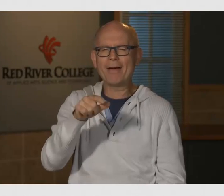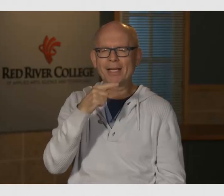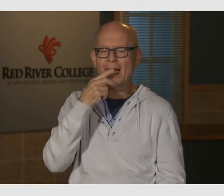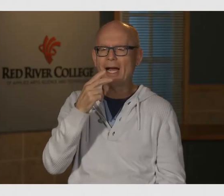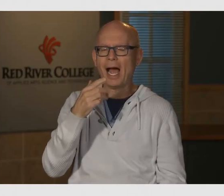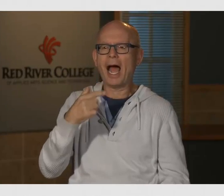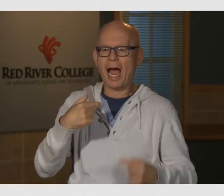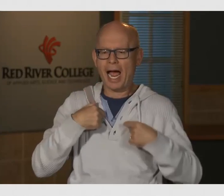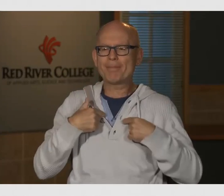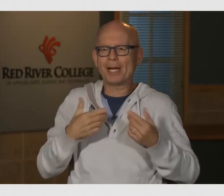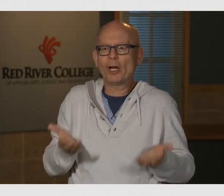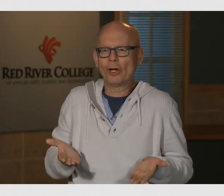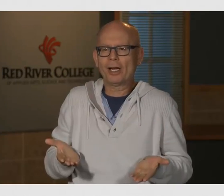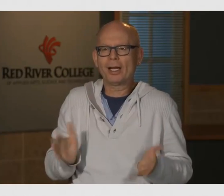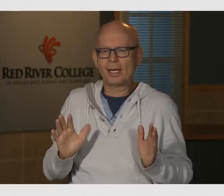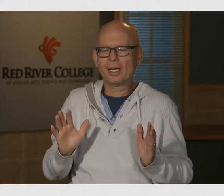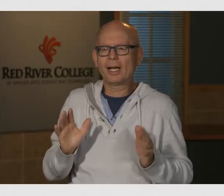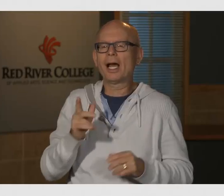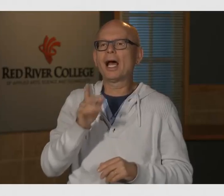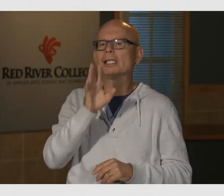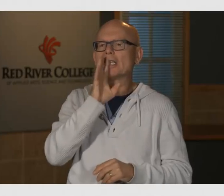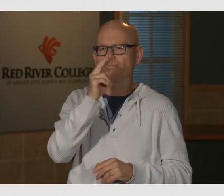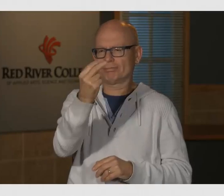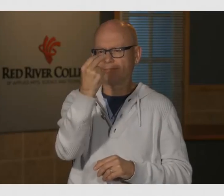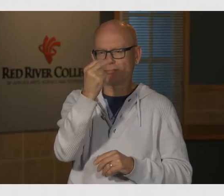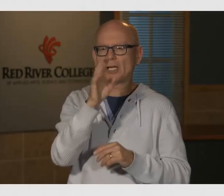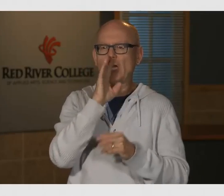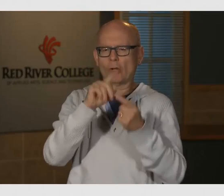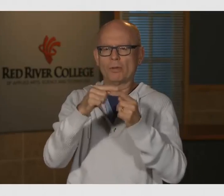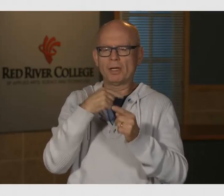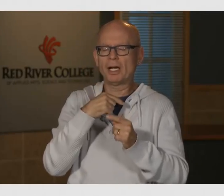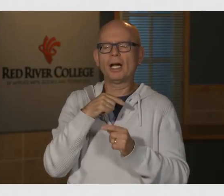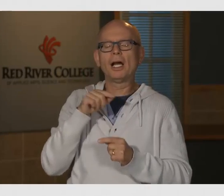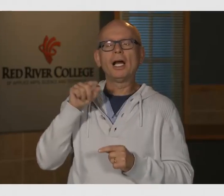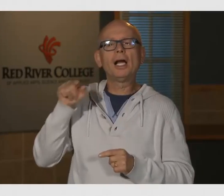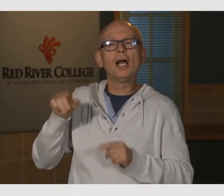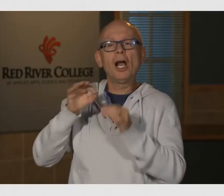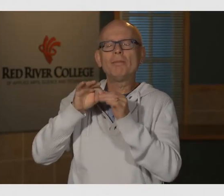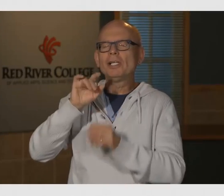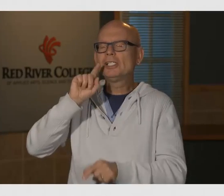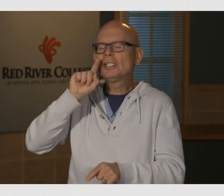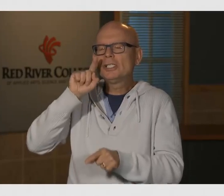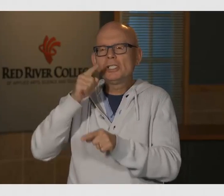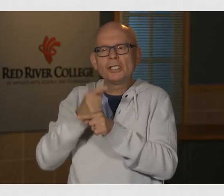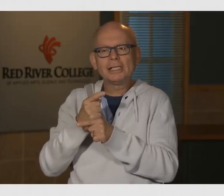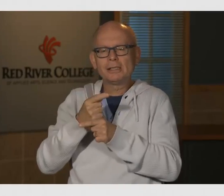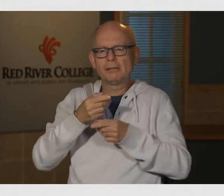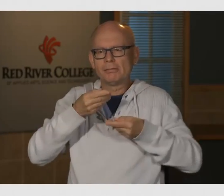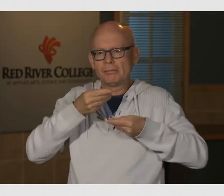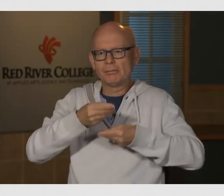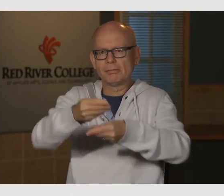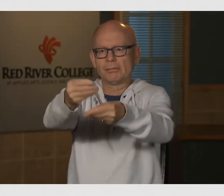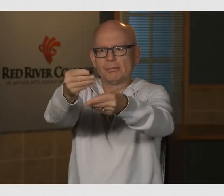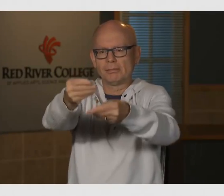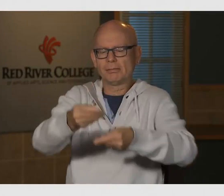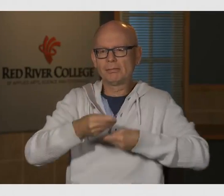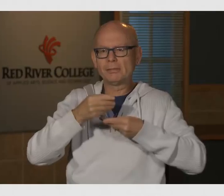do, those are things that aren't necessary. I am here in the room and speak as though it is